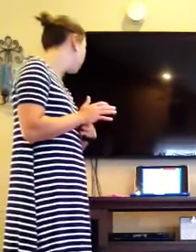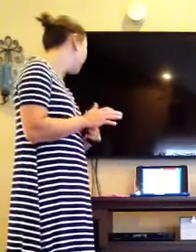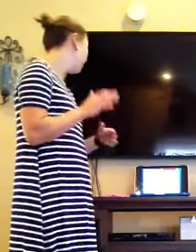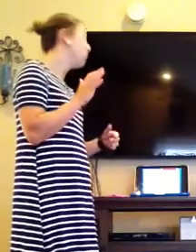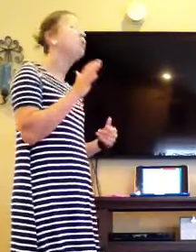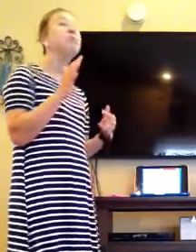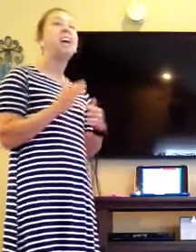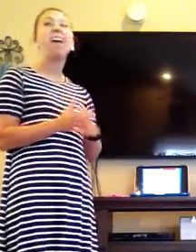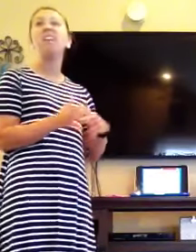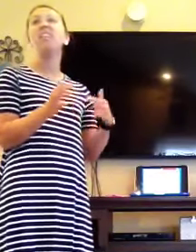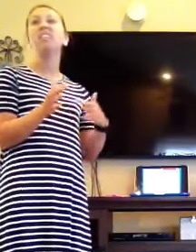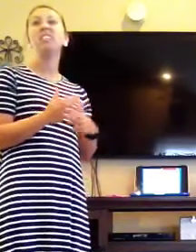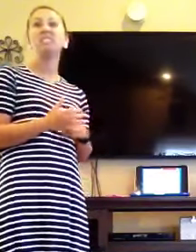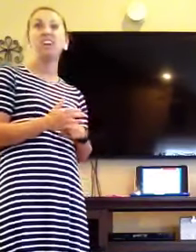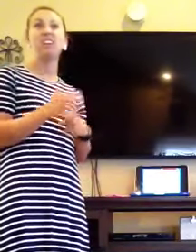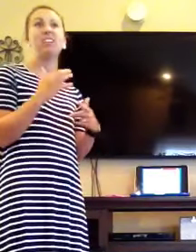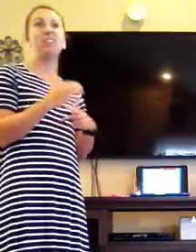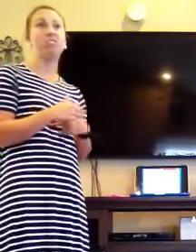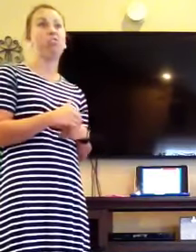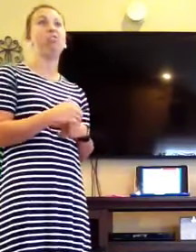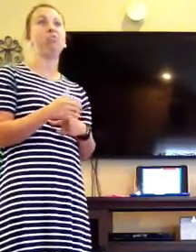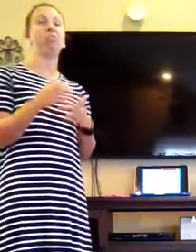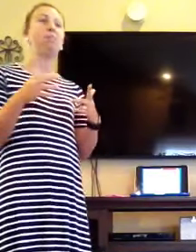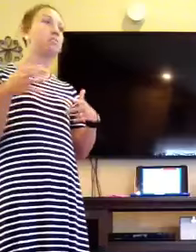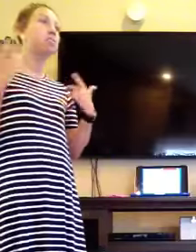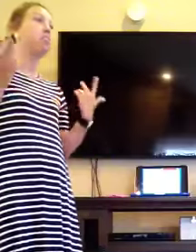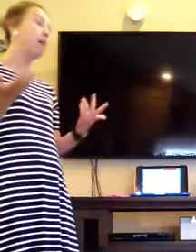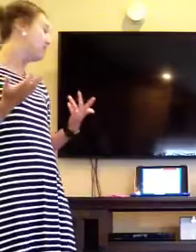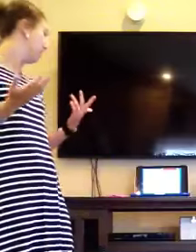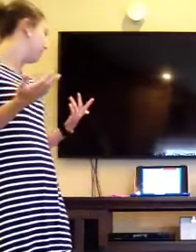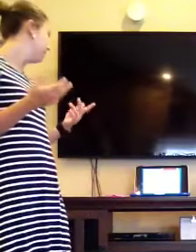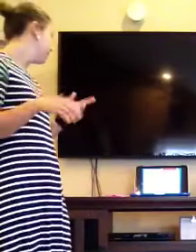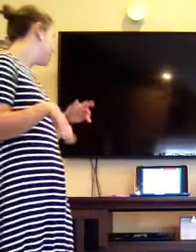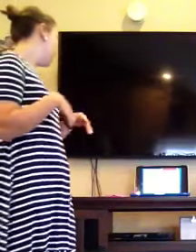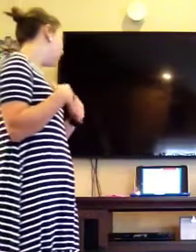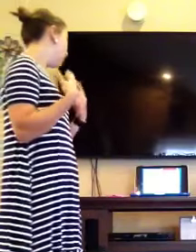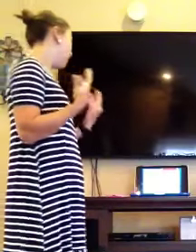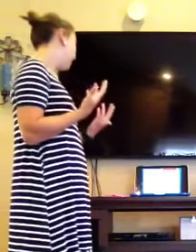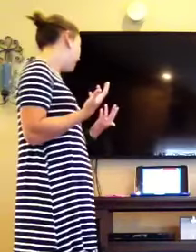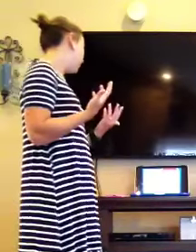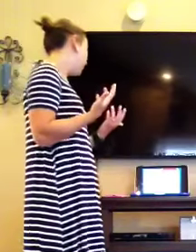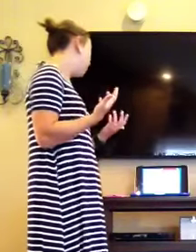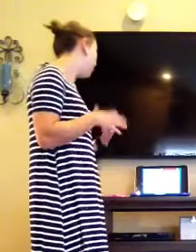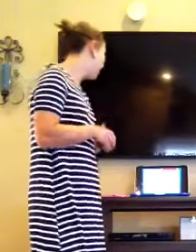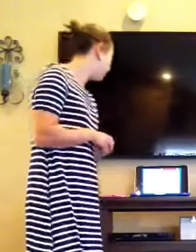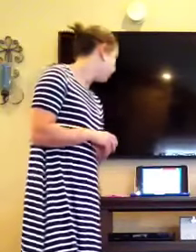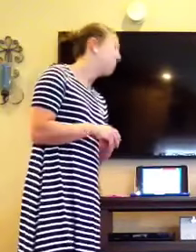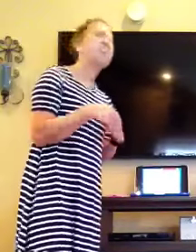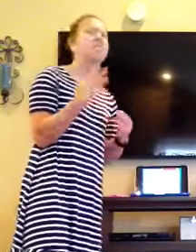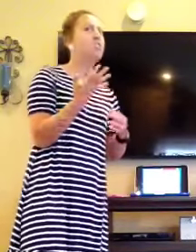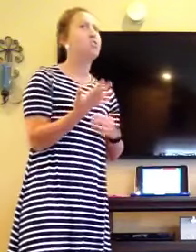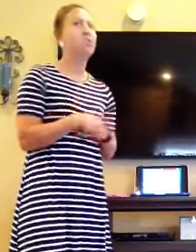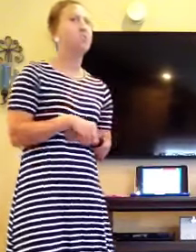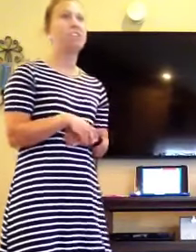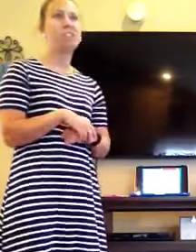going to have to use every second of instructional time instead of wasting it doing things around our classroom that a student could easily